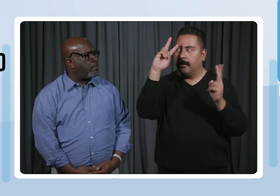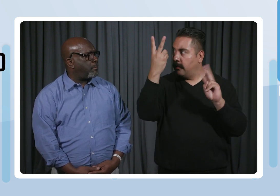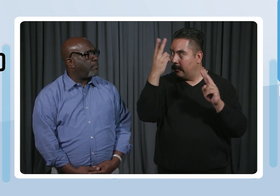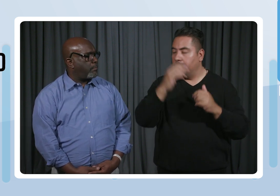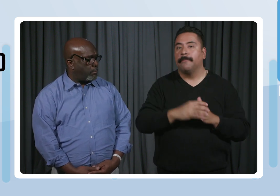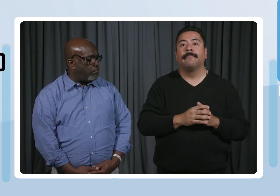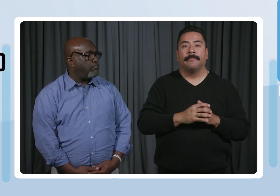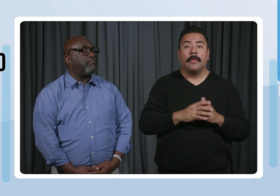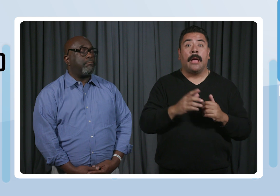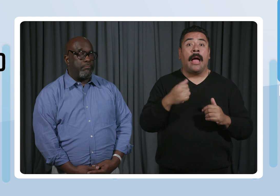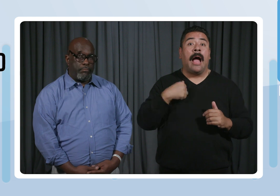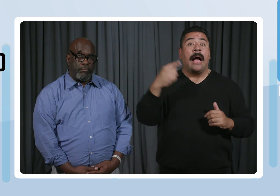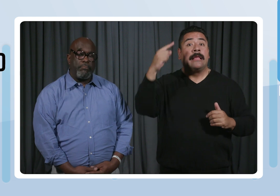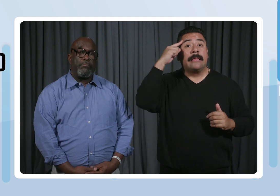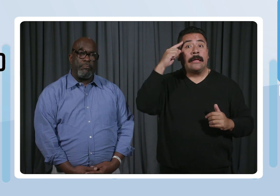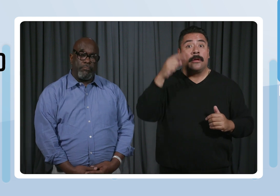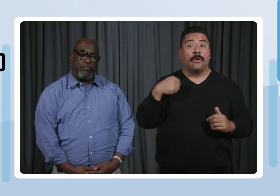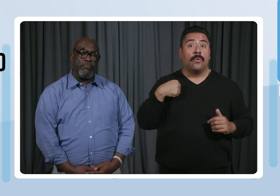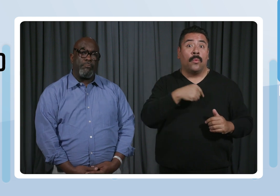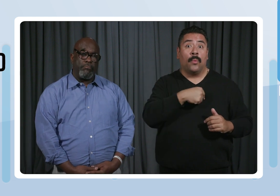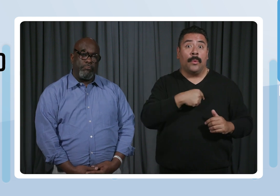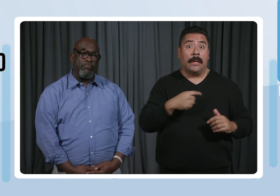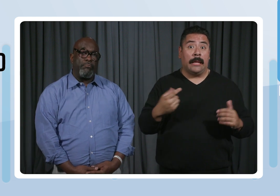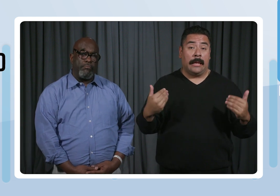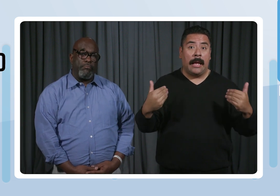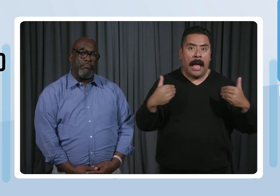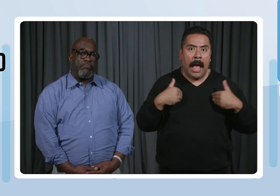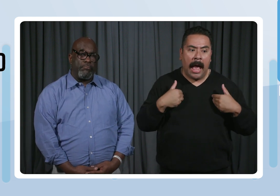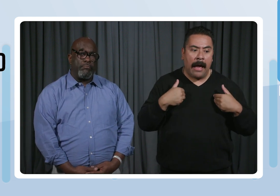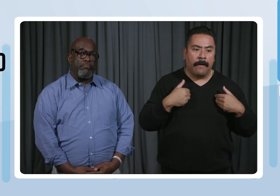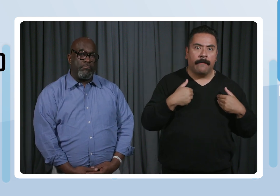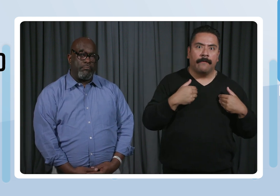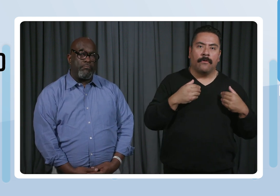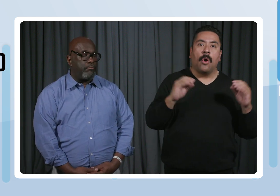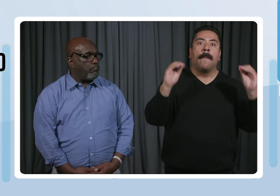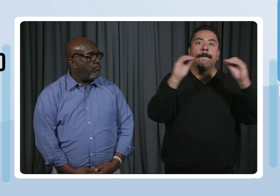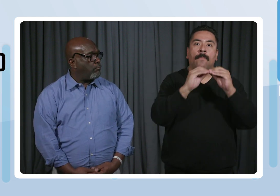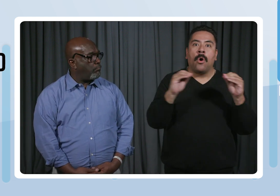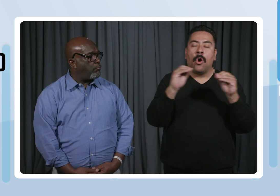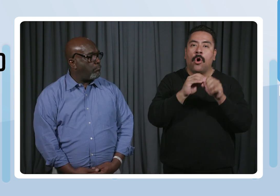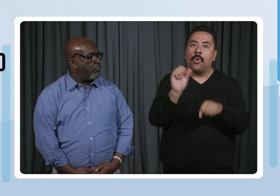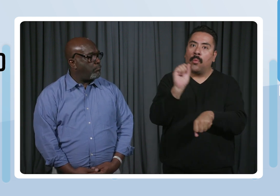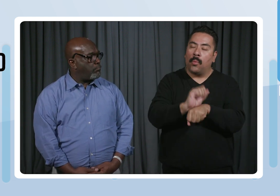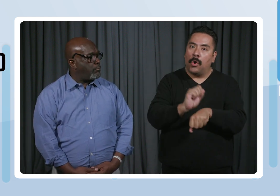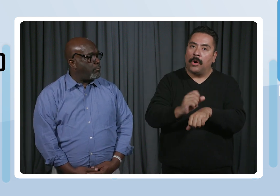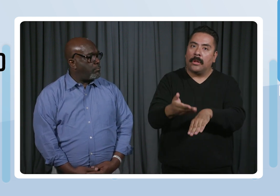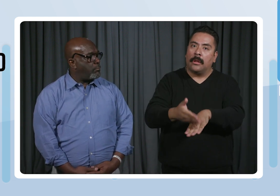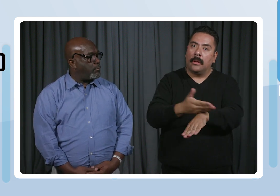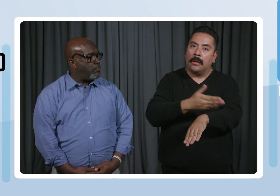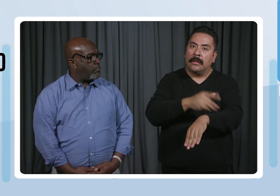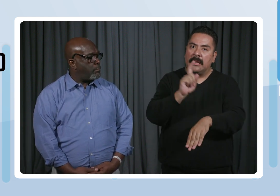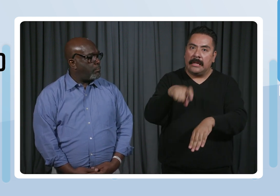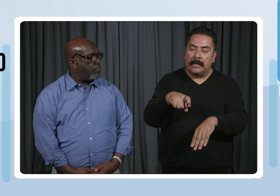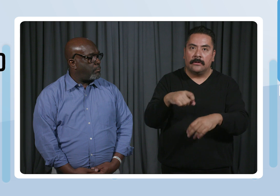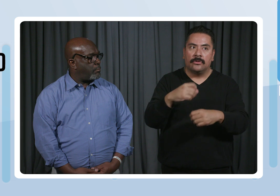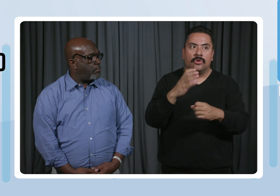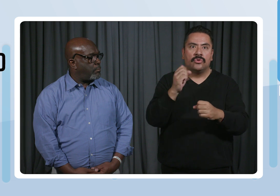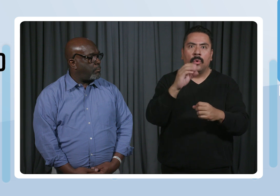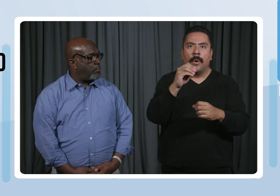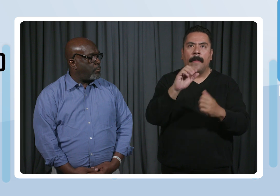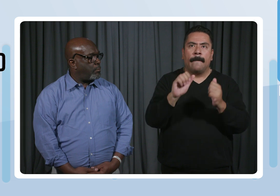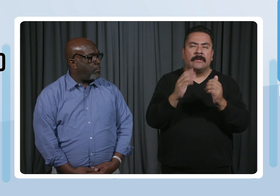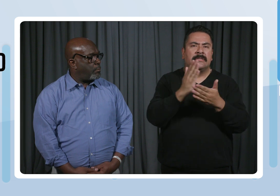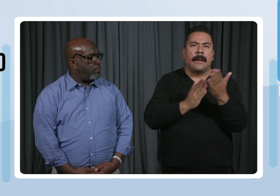that we have much work still to do in debunking some of the